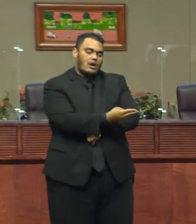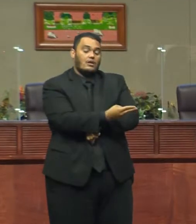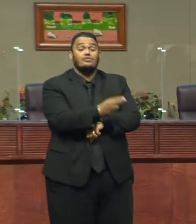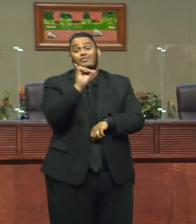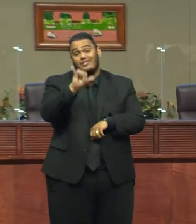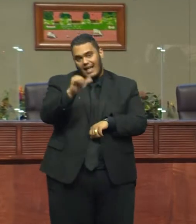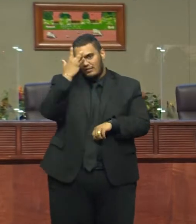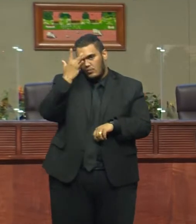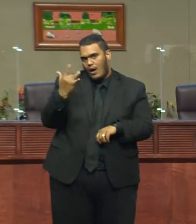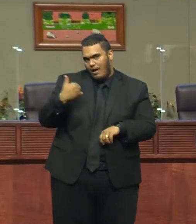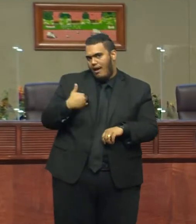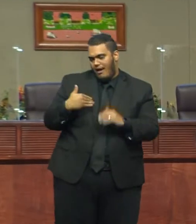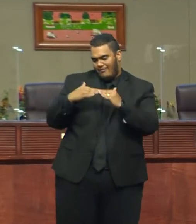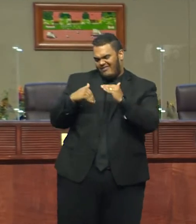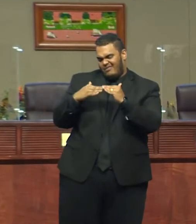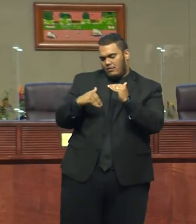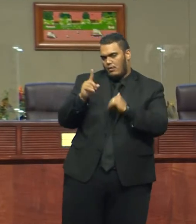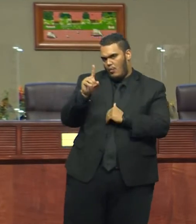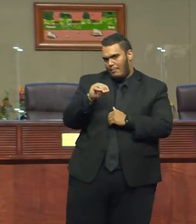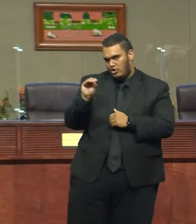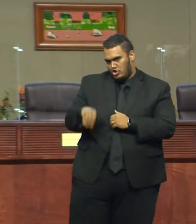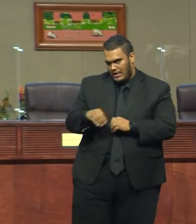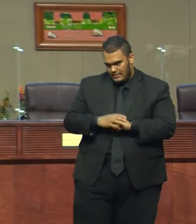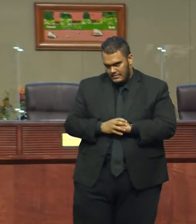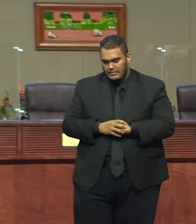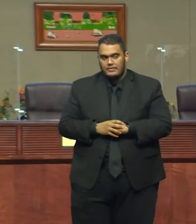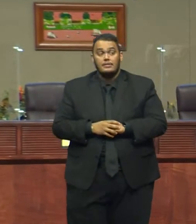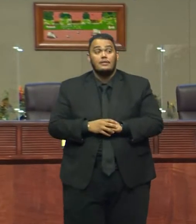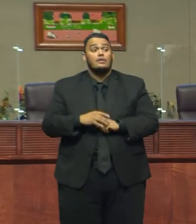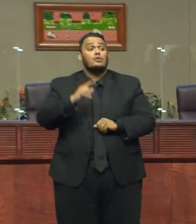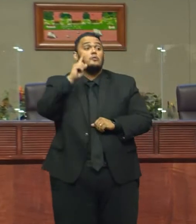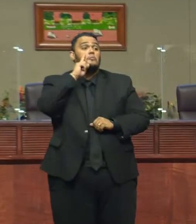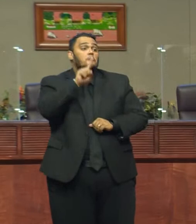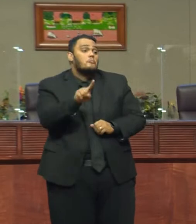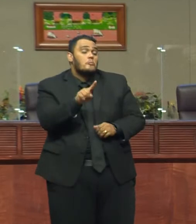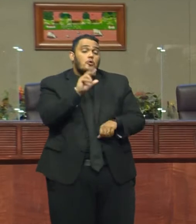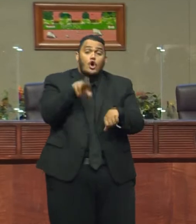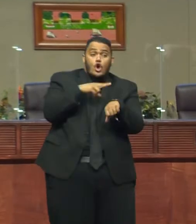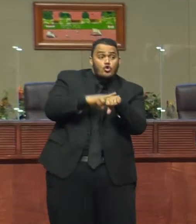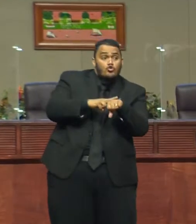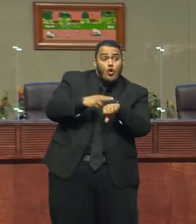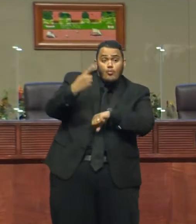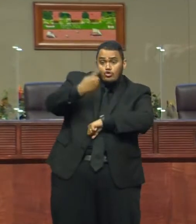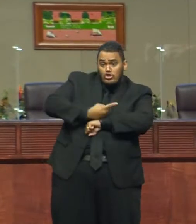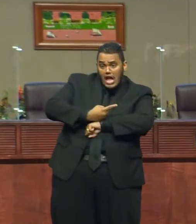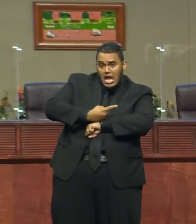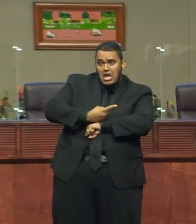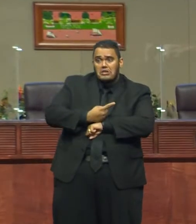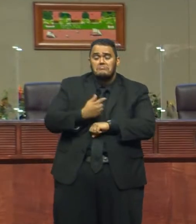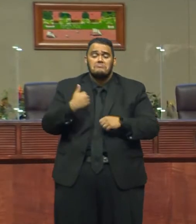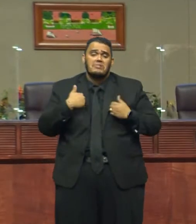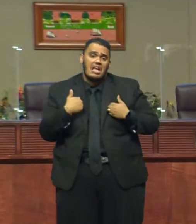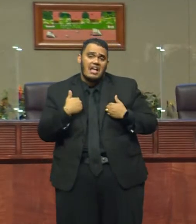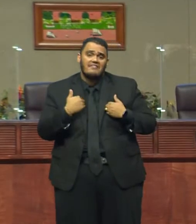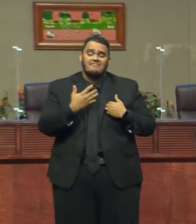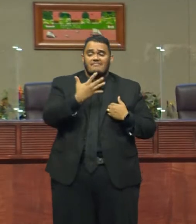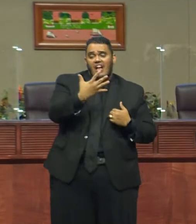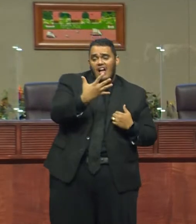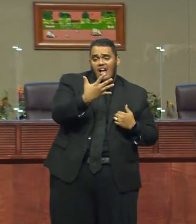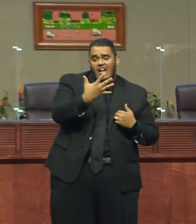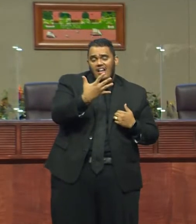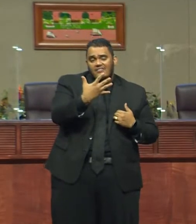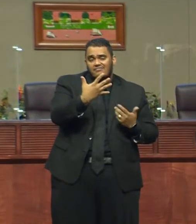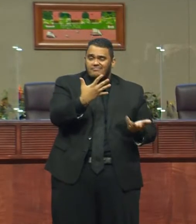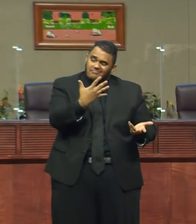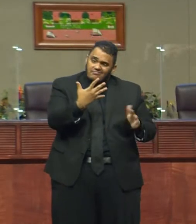1%, less than 1%. In a typical day, it's about 5, 3, 4, 7.